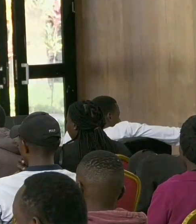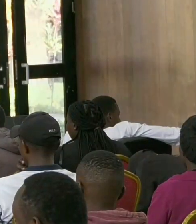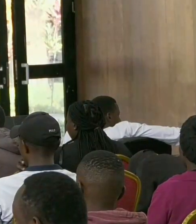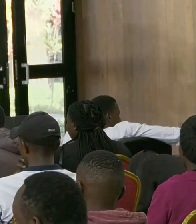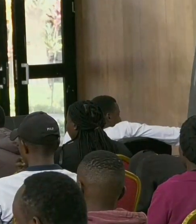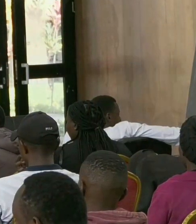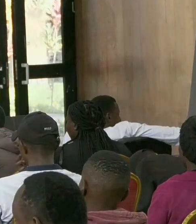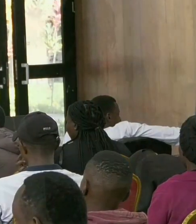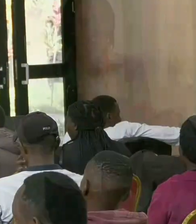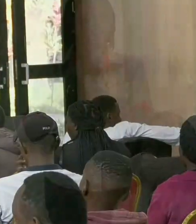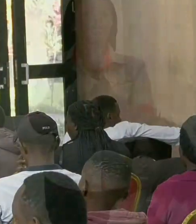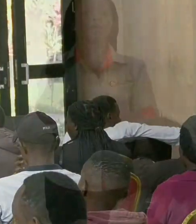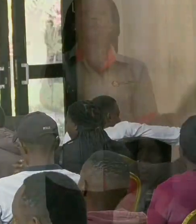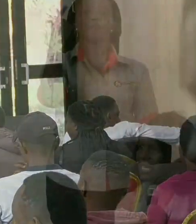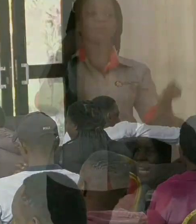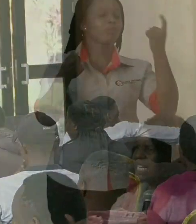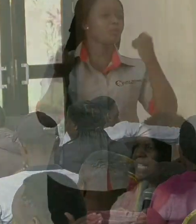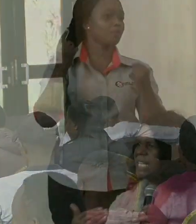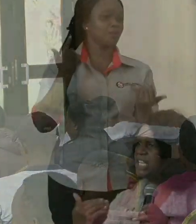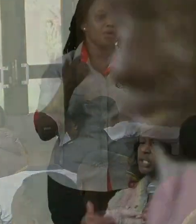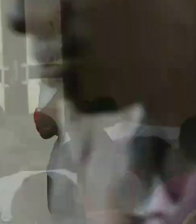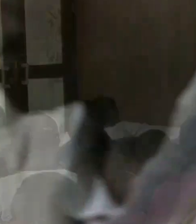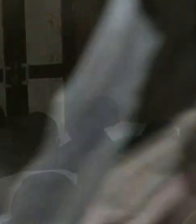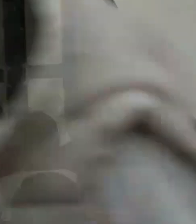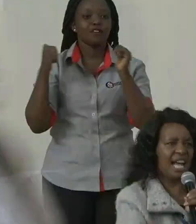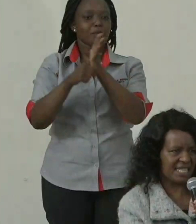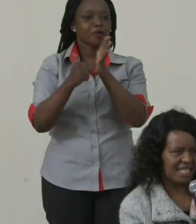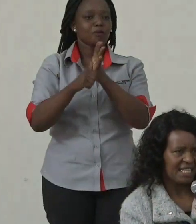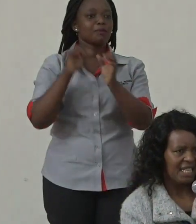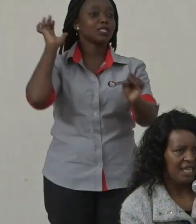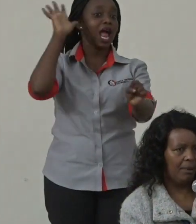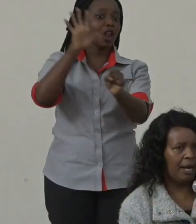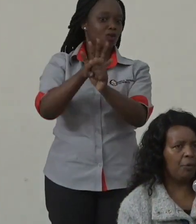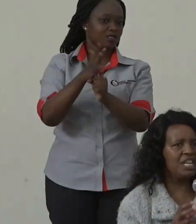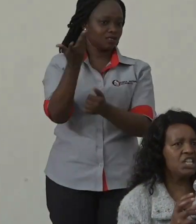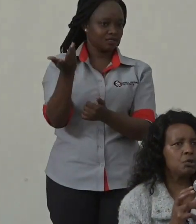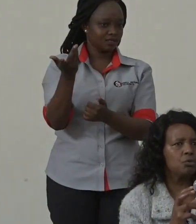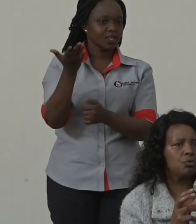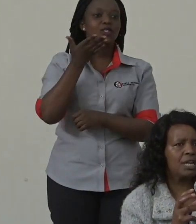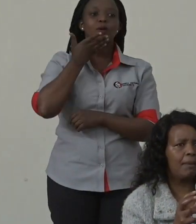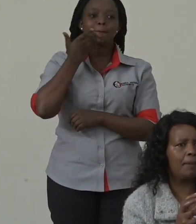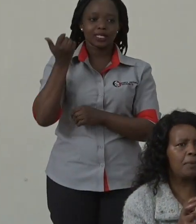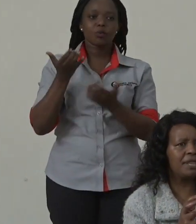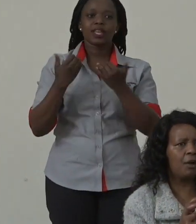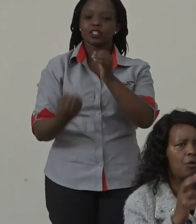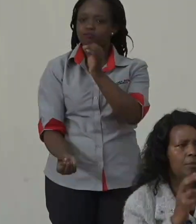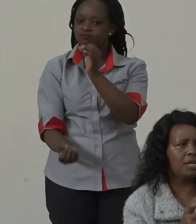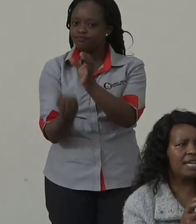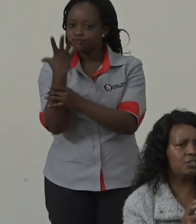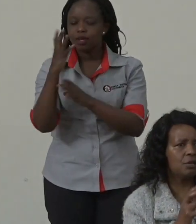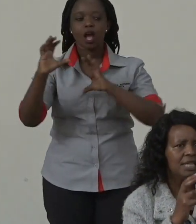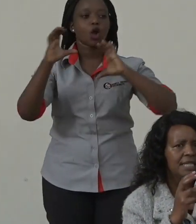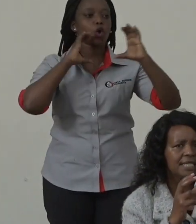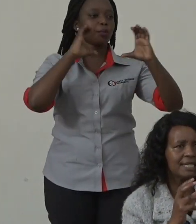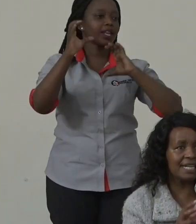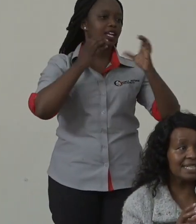forum like this one, so that we are addressing issues in areas. But we need to come up with a